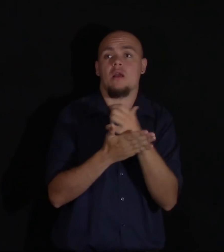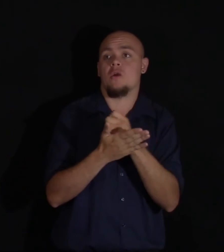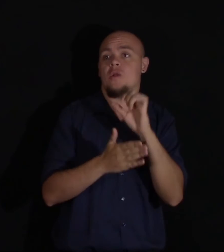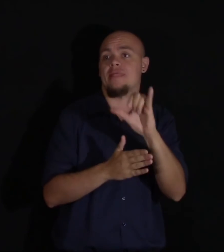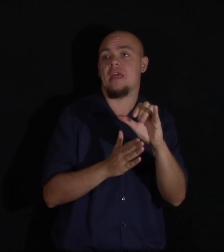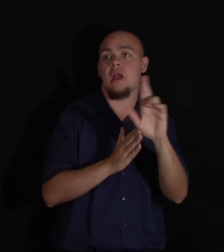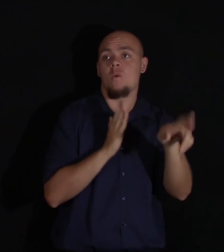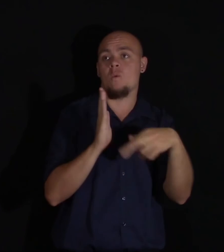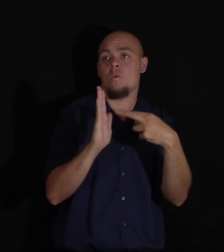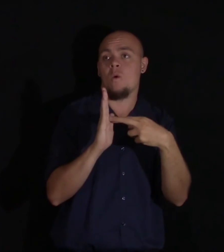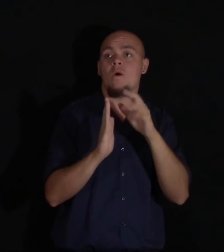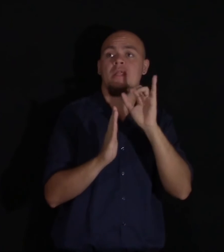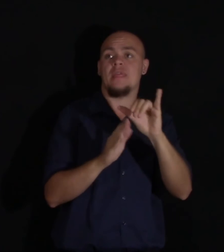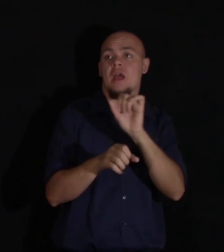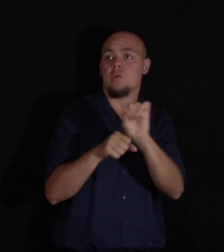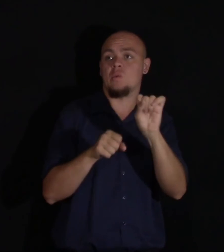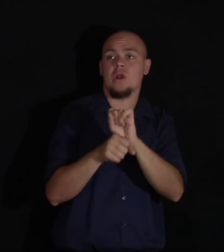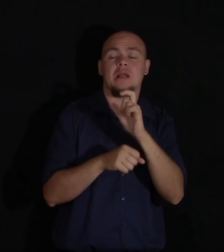role or position you're in.